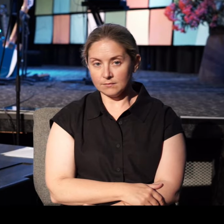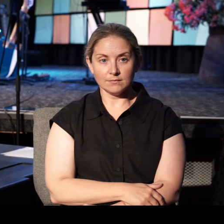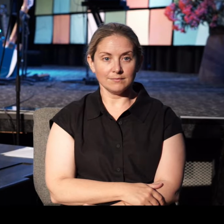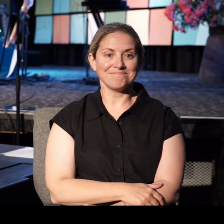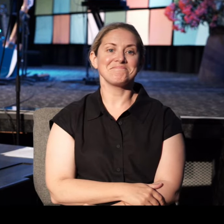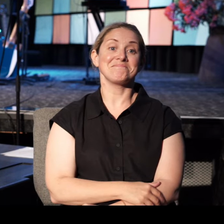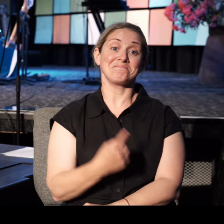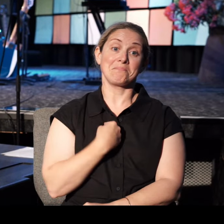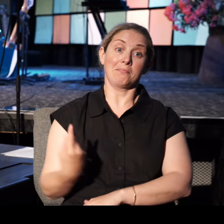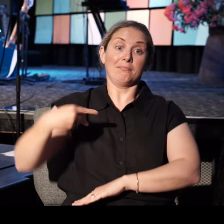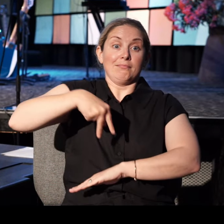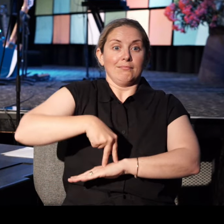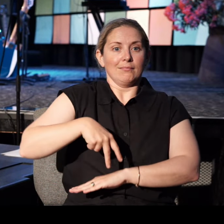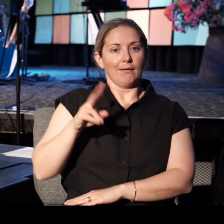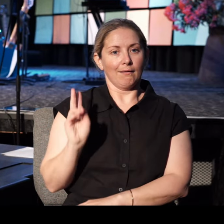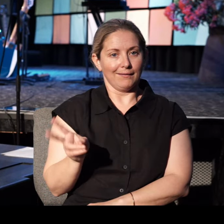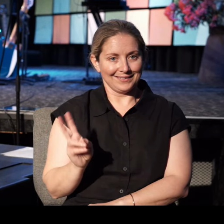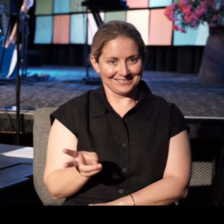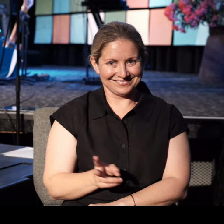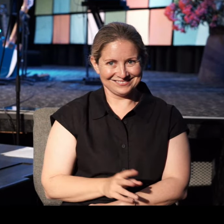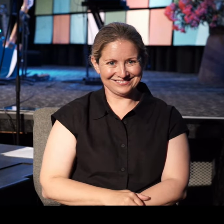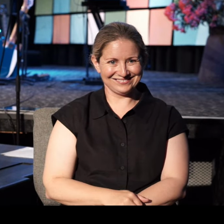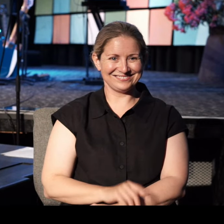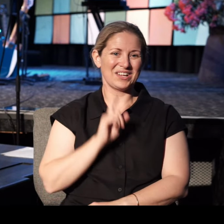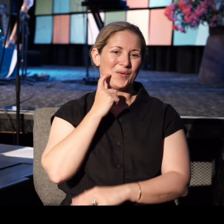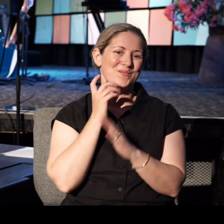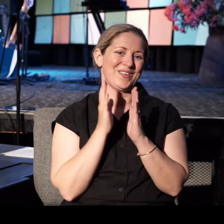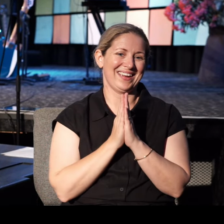one more time. Let's pray.